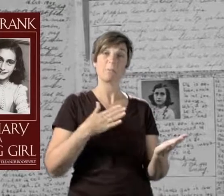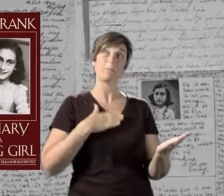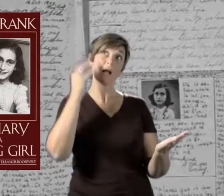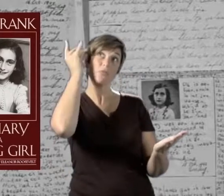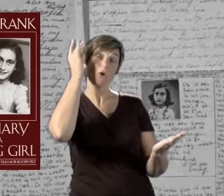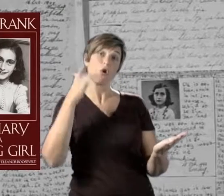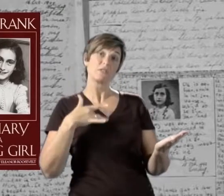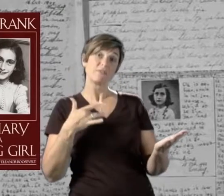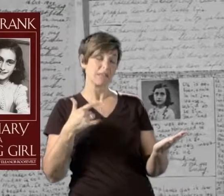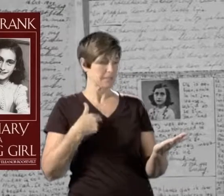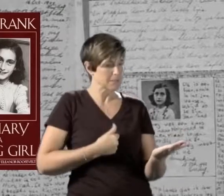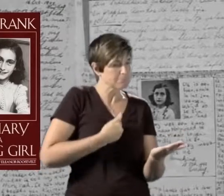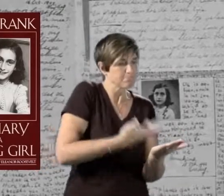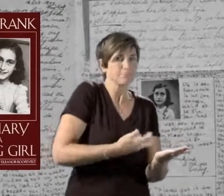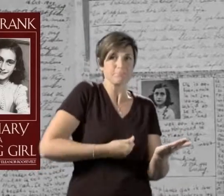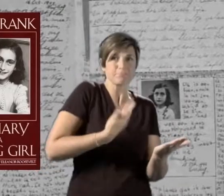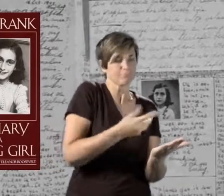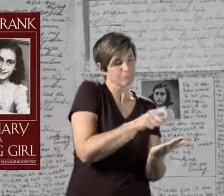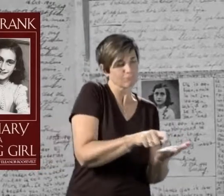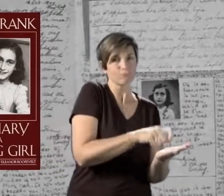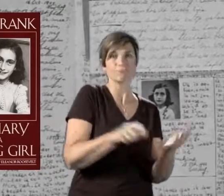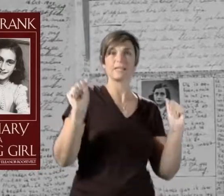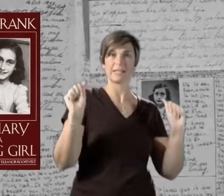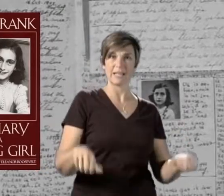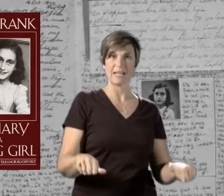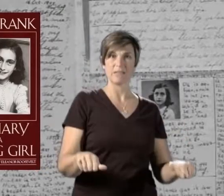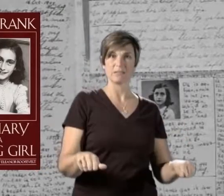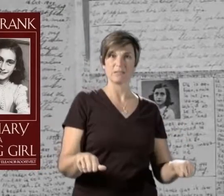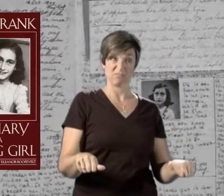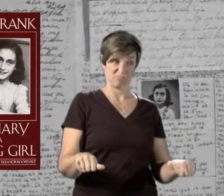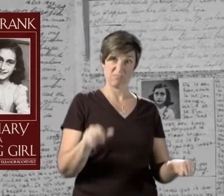Otherwise, I would be absolutely stifled.